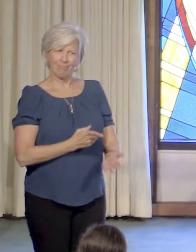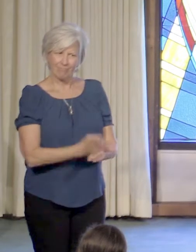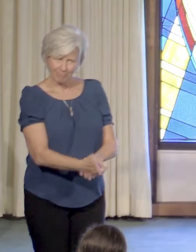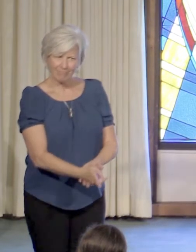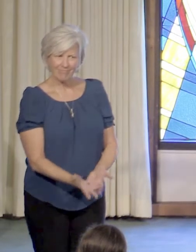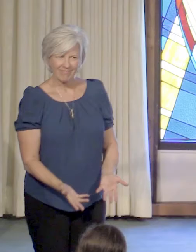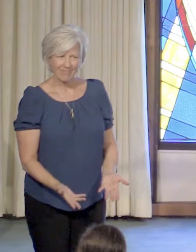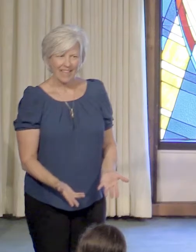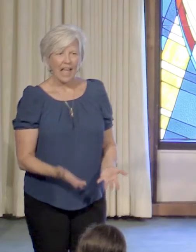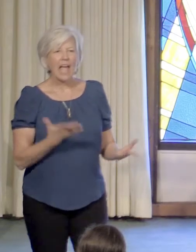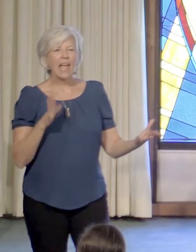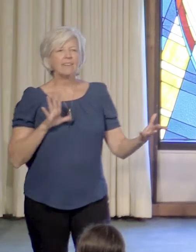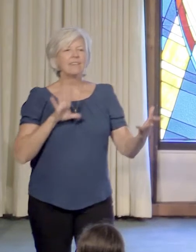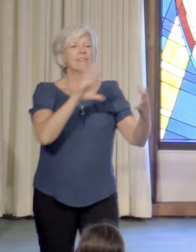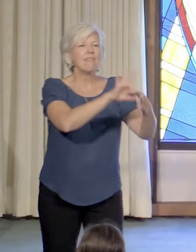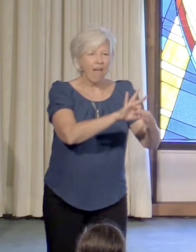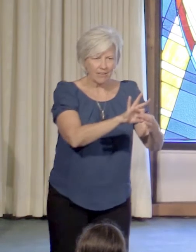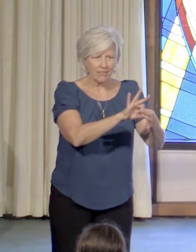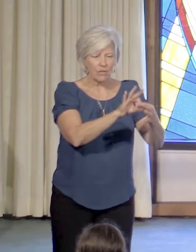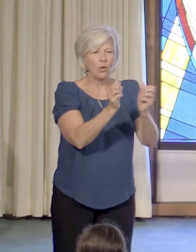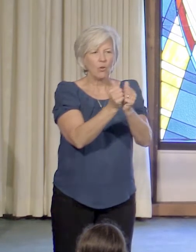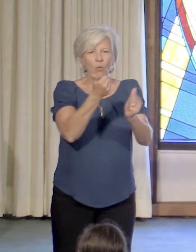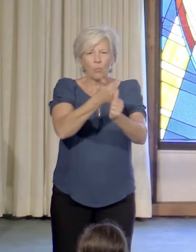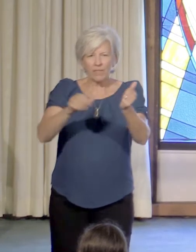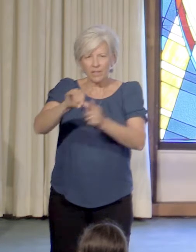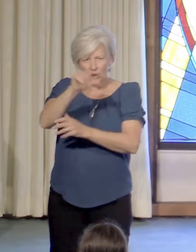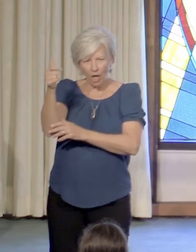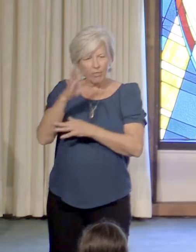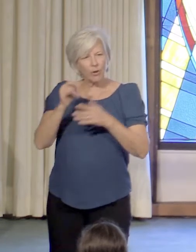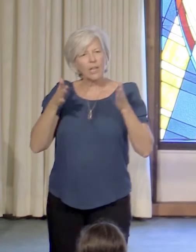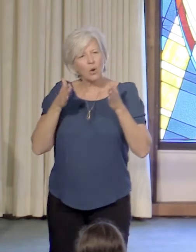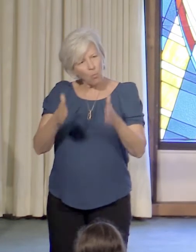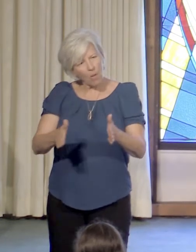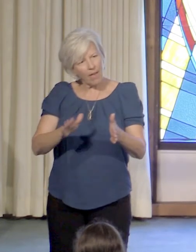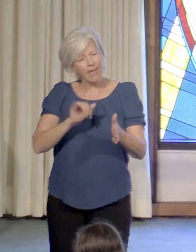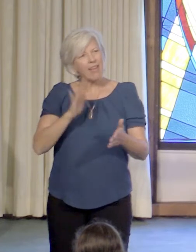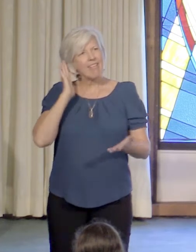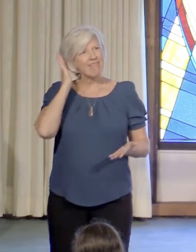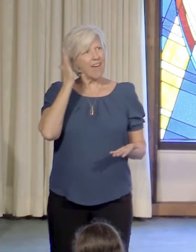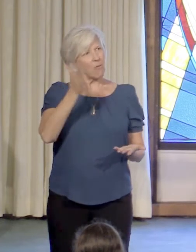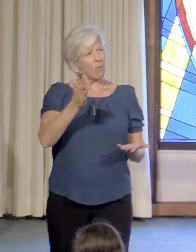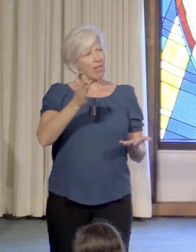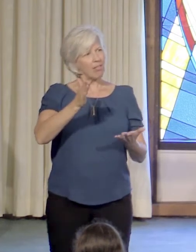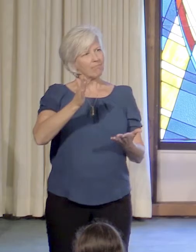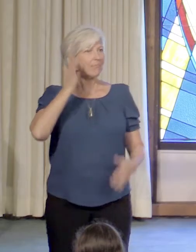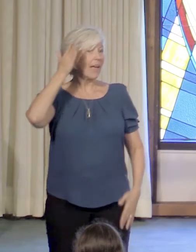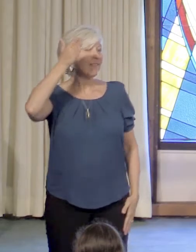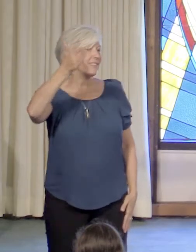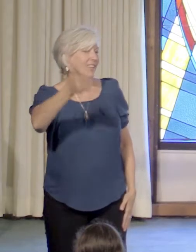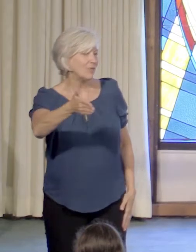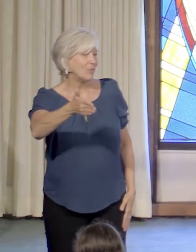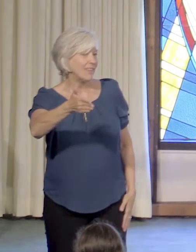and to connect with each other in a way that will eventually fill us with joy.